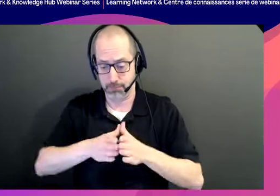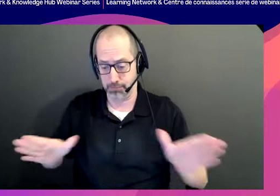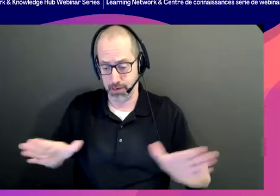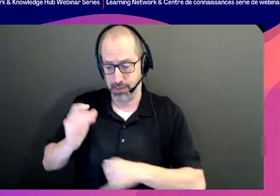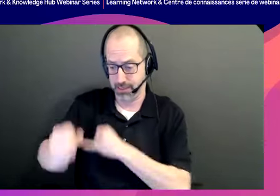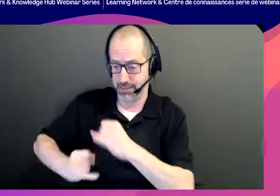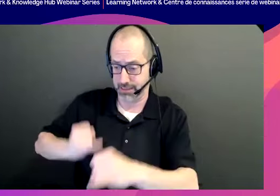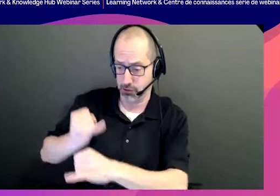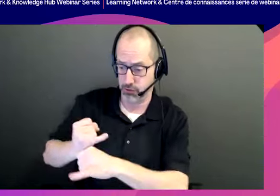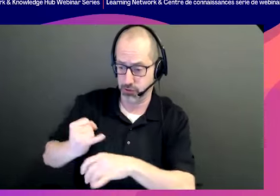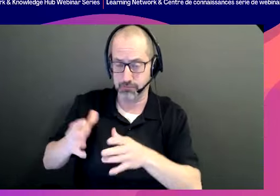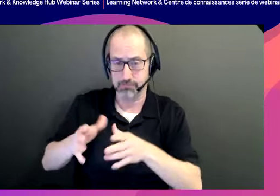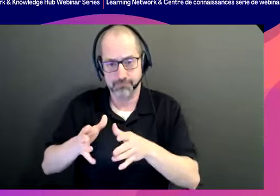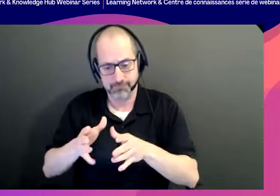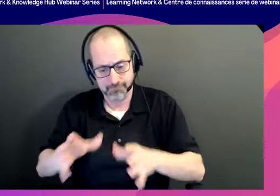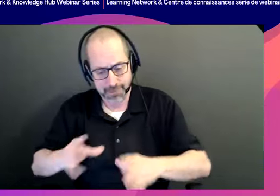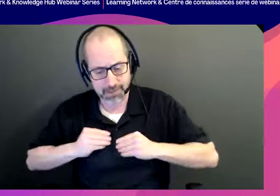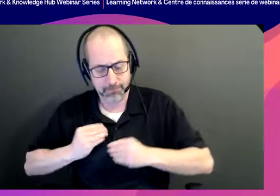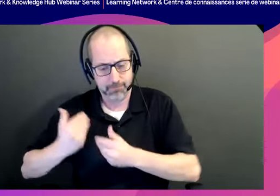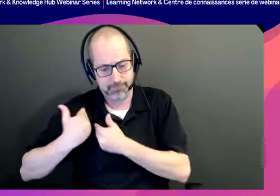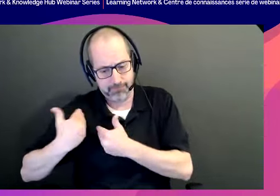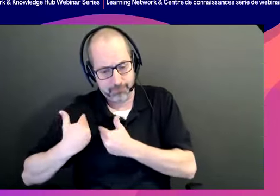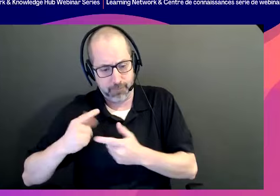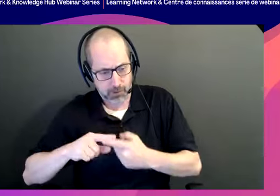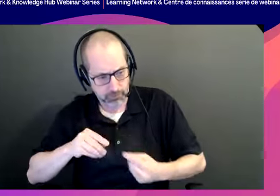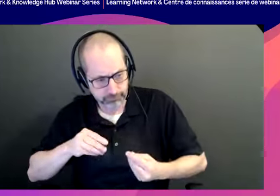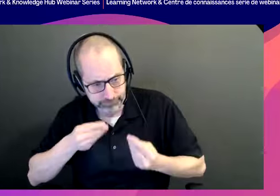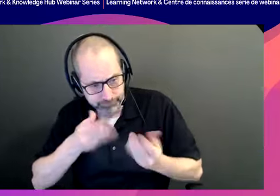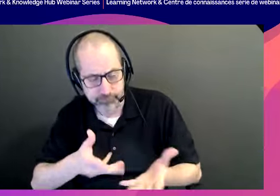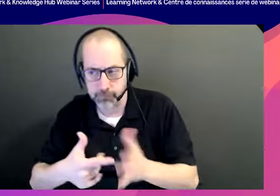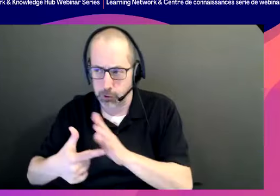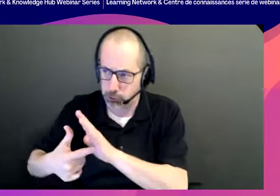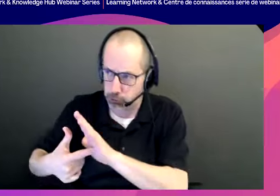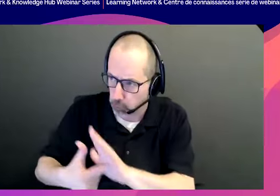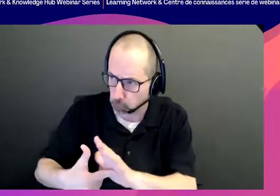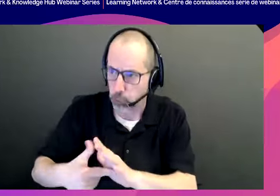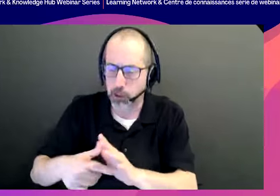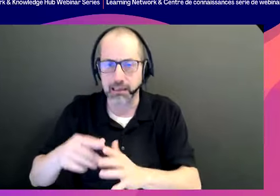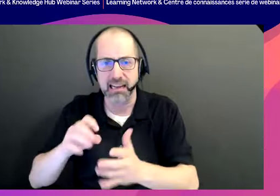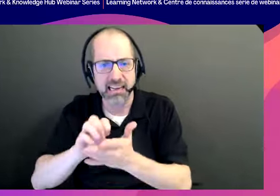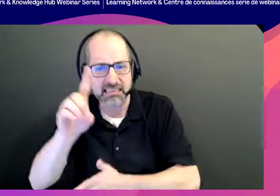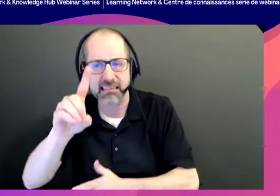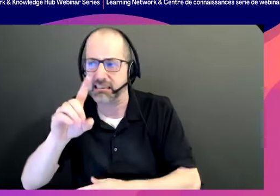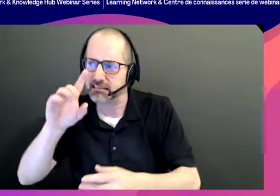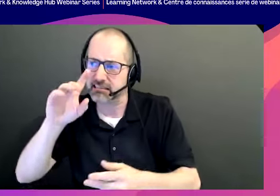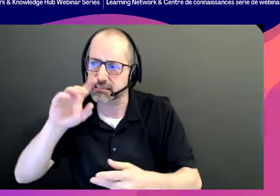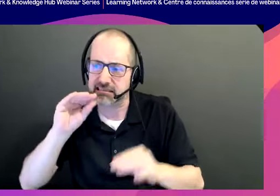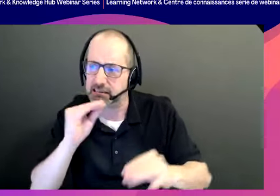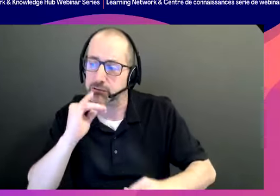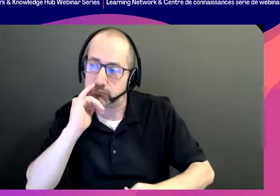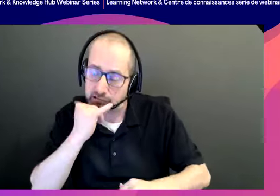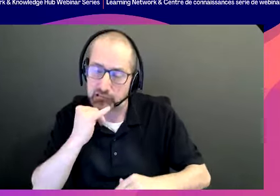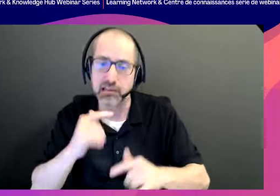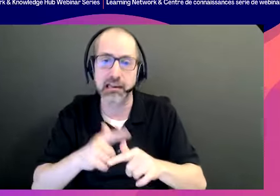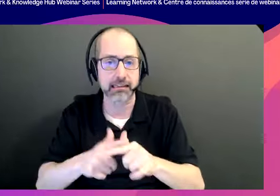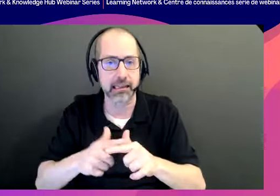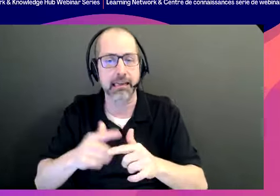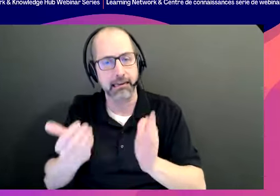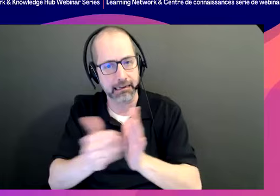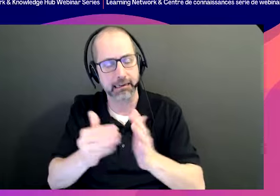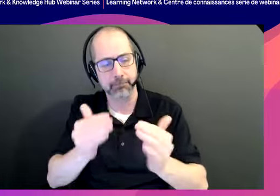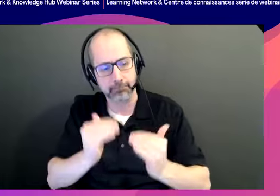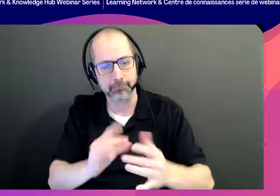to contribute towards revealing and correcting miseducation, as well as renewing respectful relationships with Indigenous